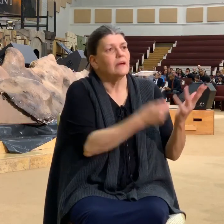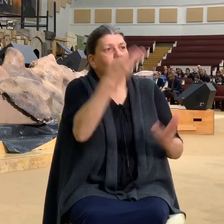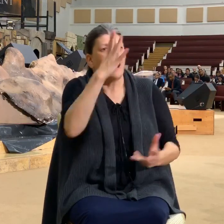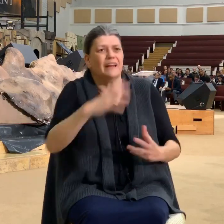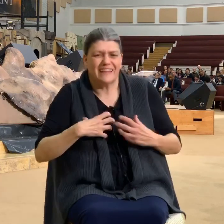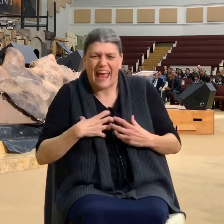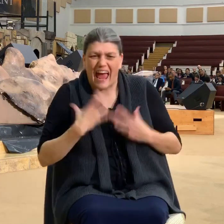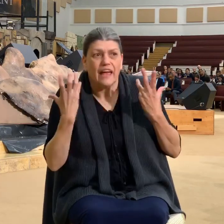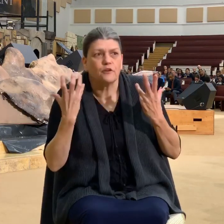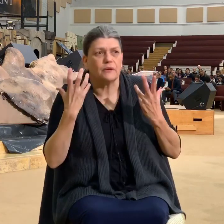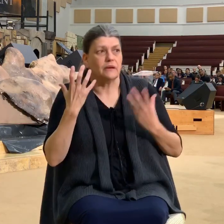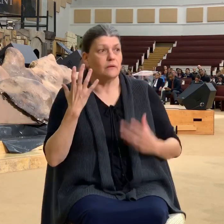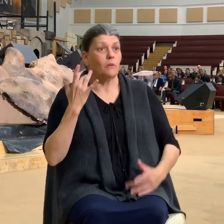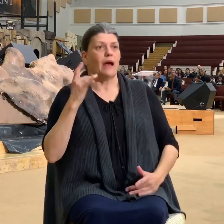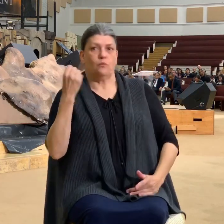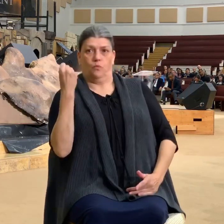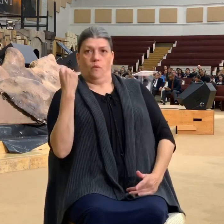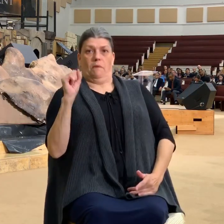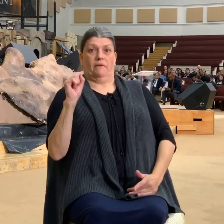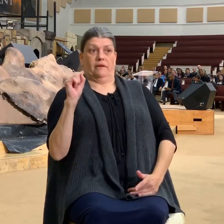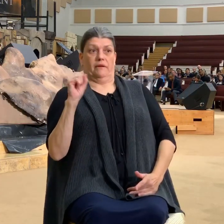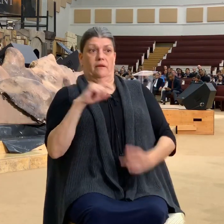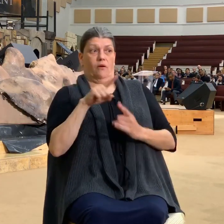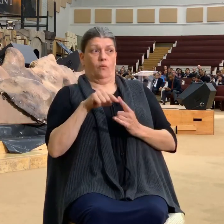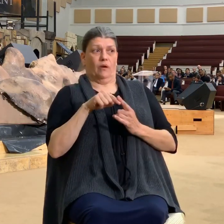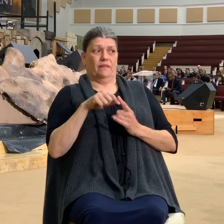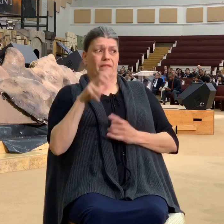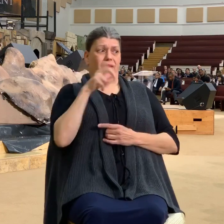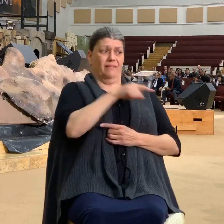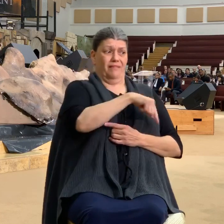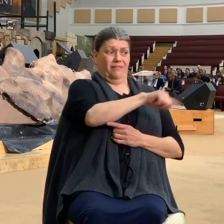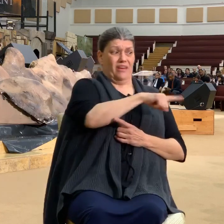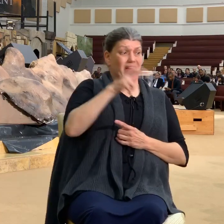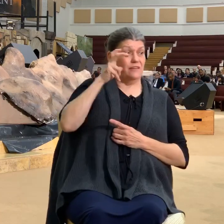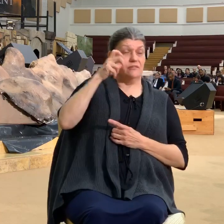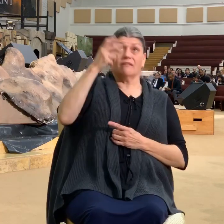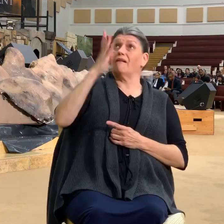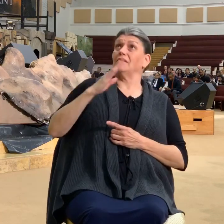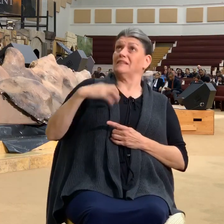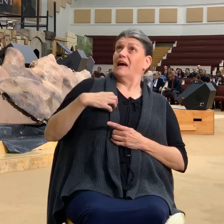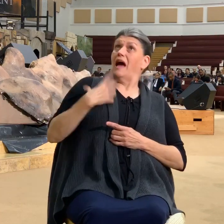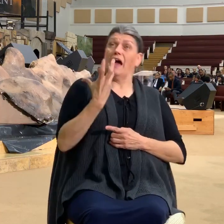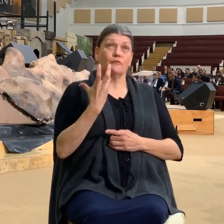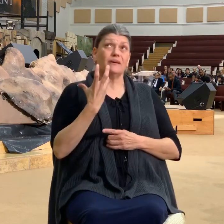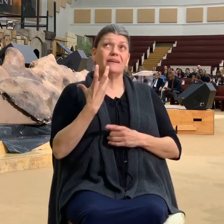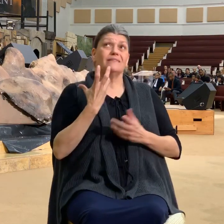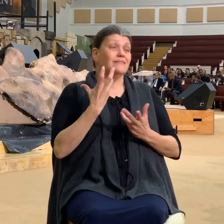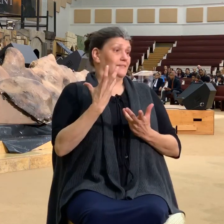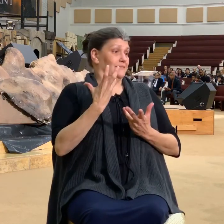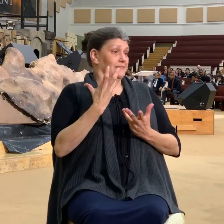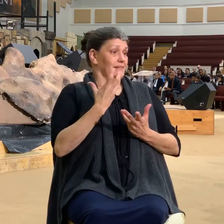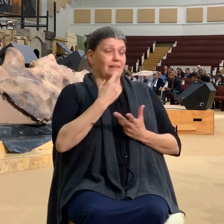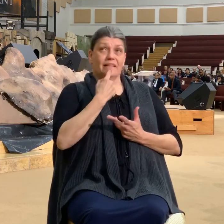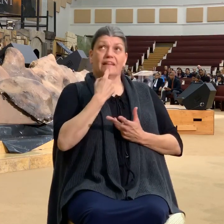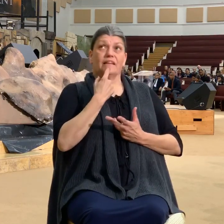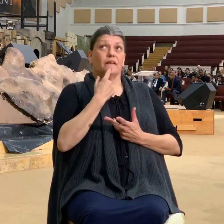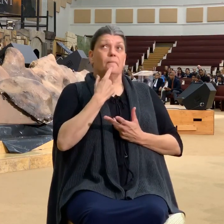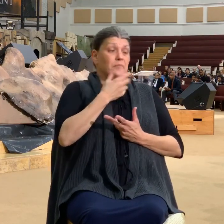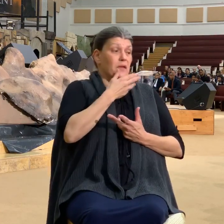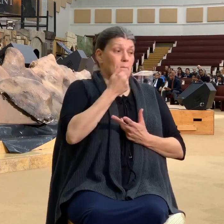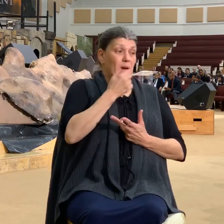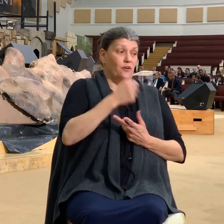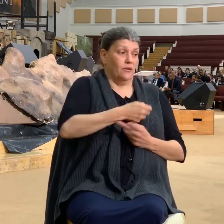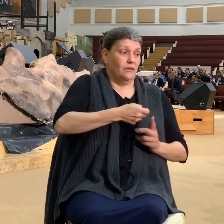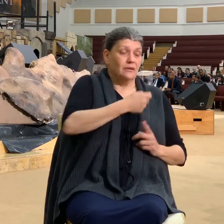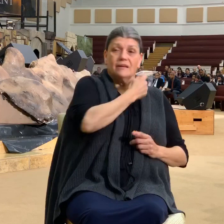When they hear that God's angry, they said, you can just see it happening. You better take that off. I don't know